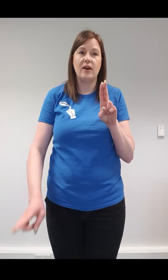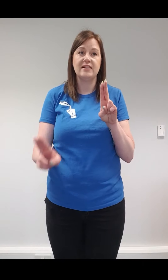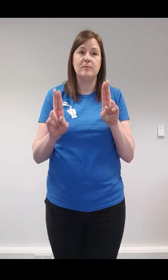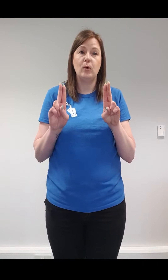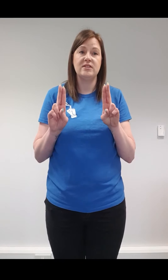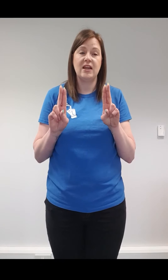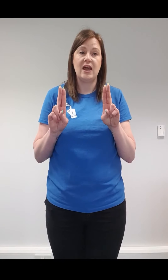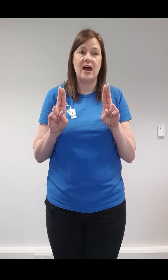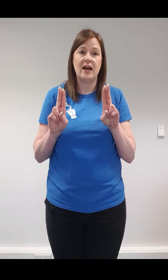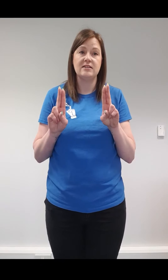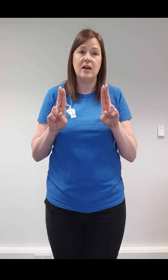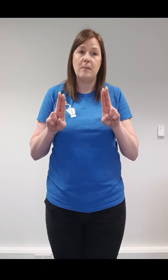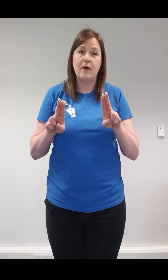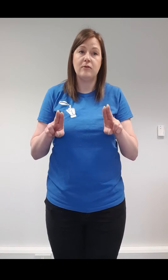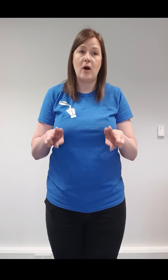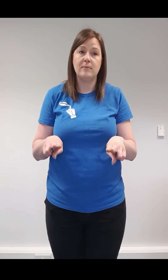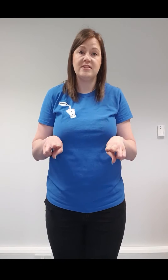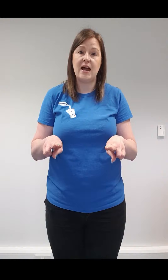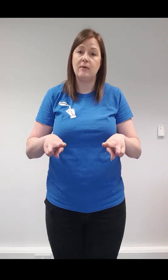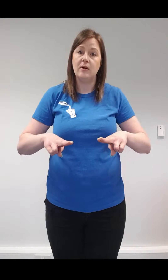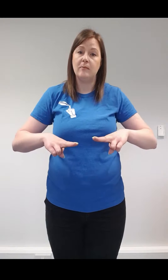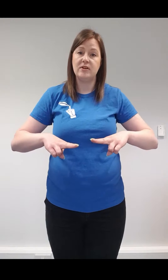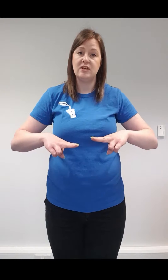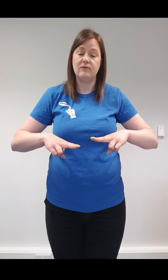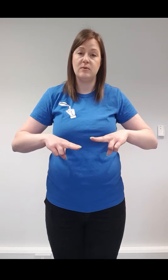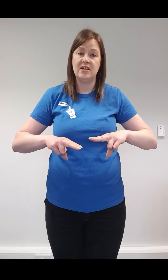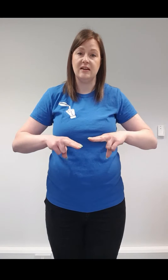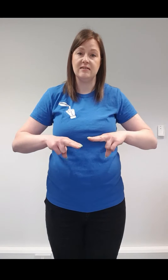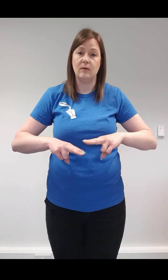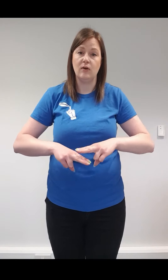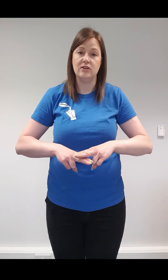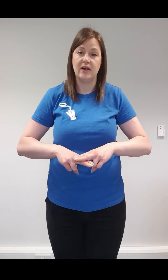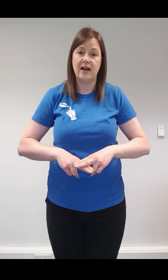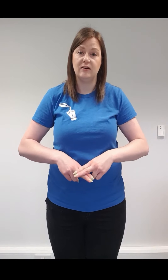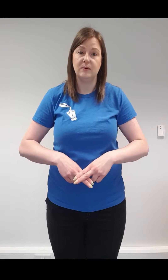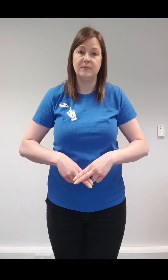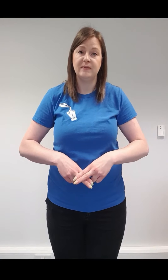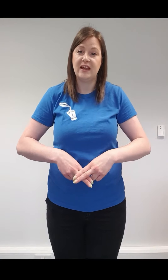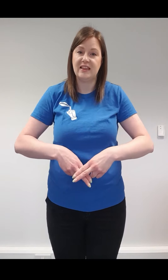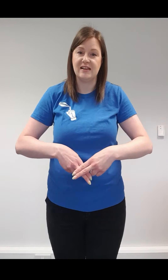our supporting N hand, both palms down, pointing forward in, so on a diagonal, like this.